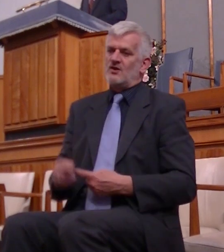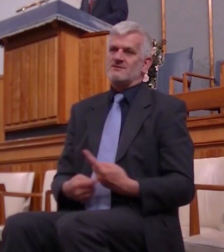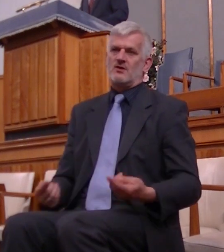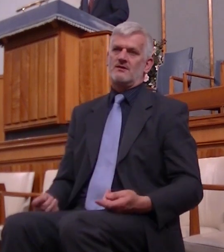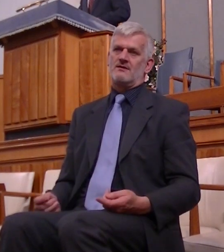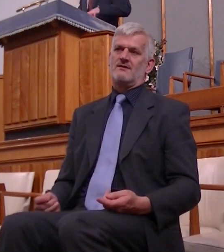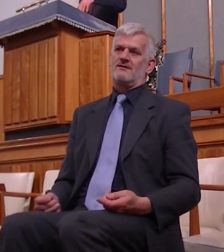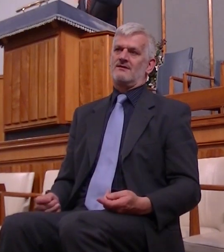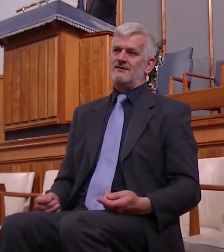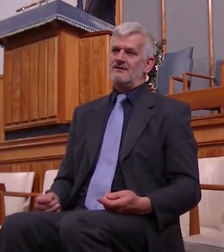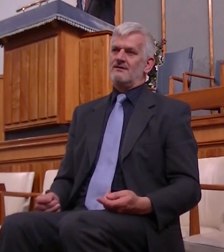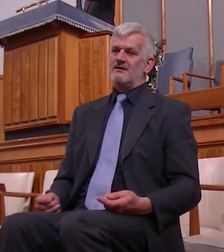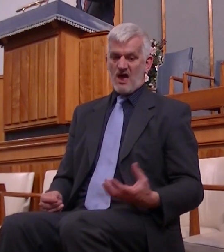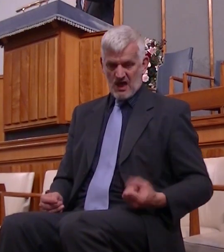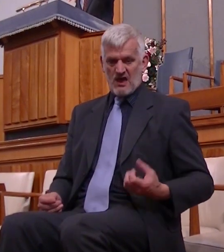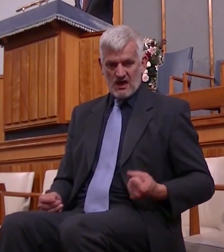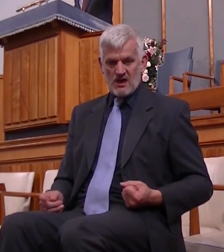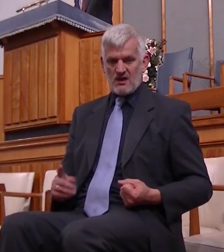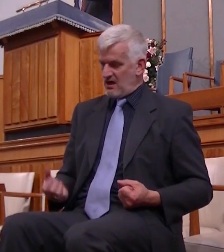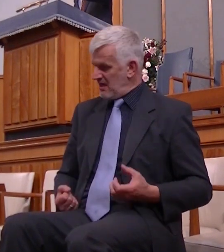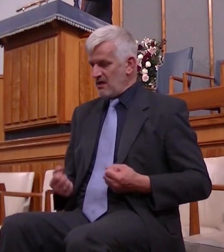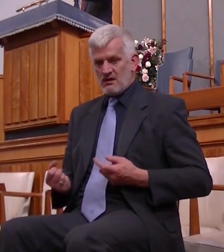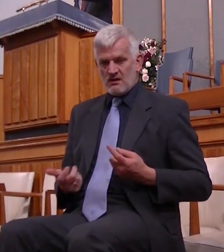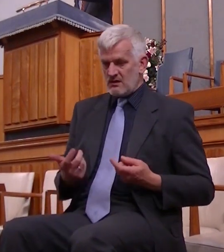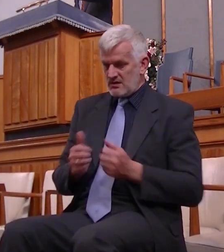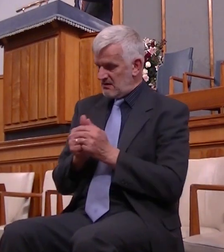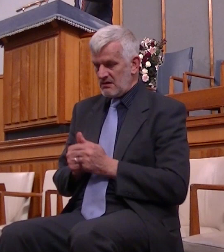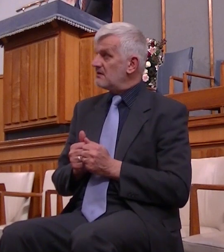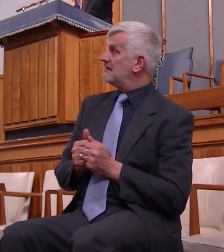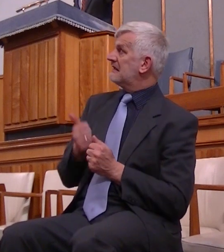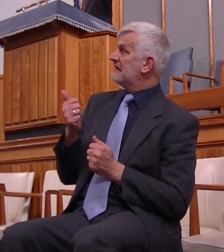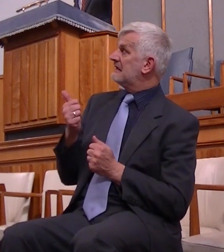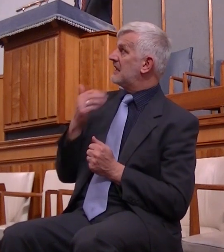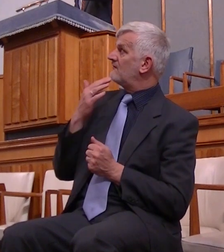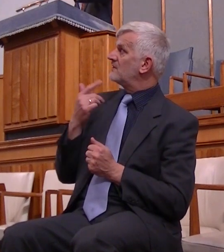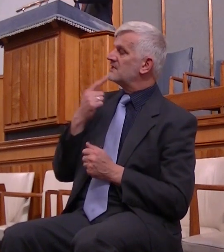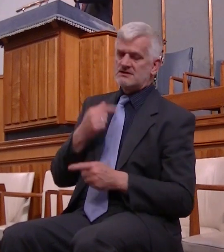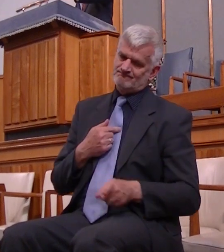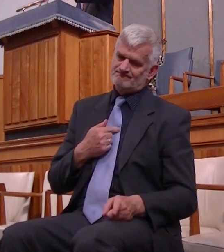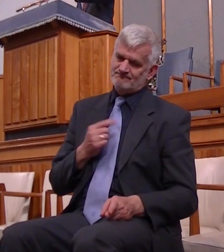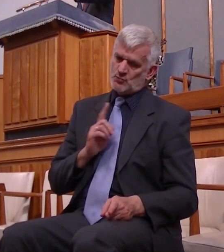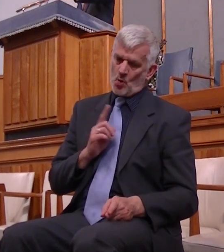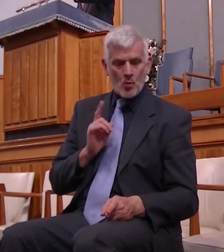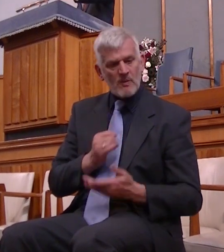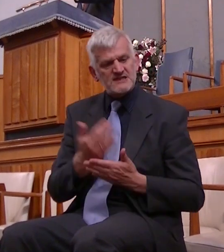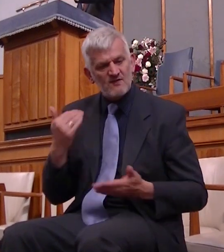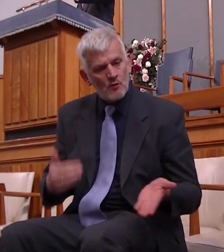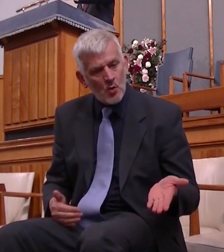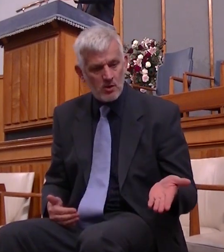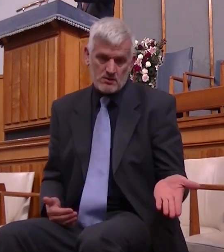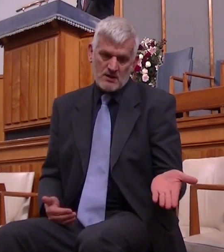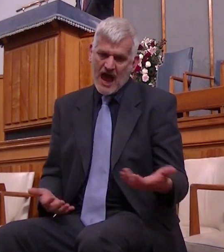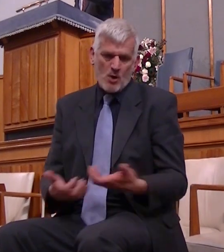knows that his forgiveness and the salvation of my soul must be an entirely free gift on his